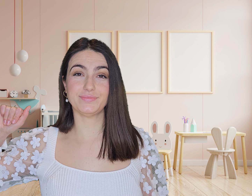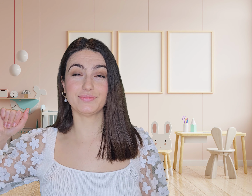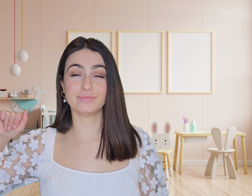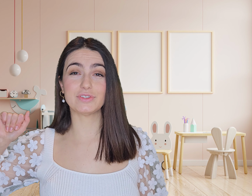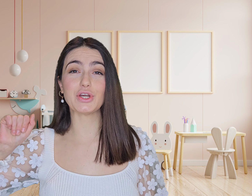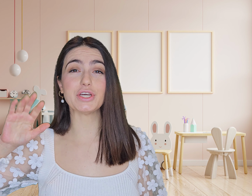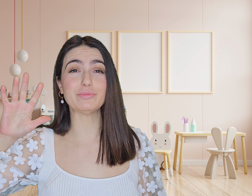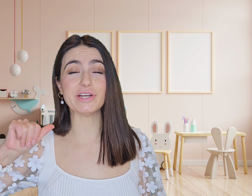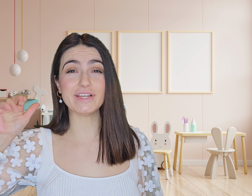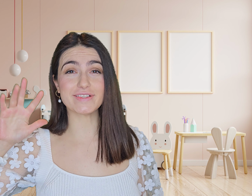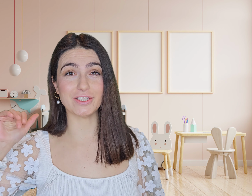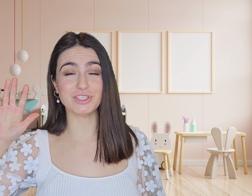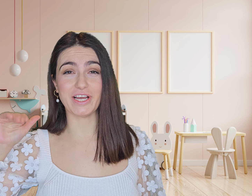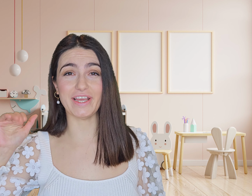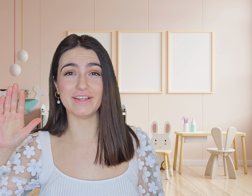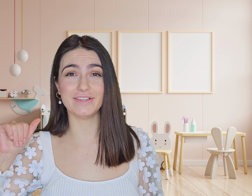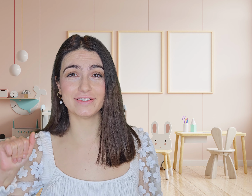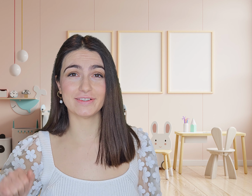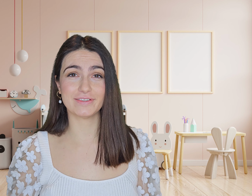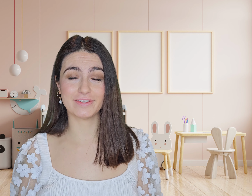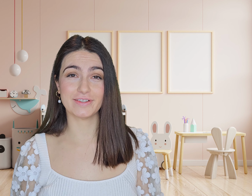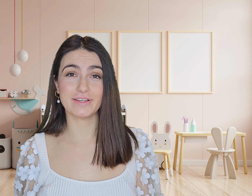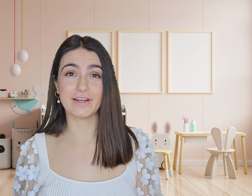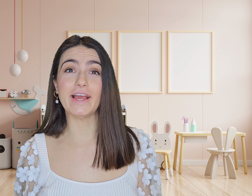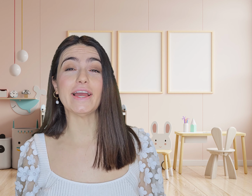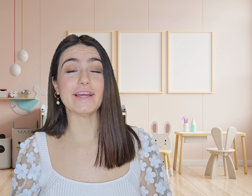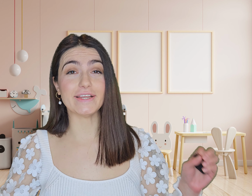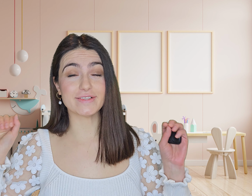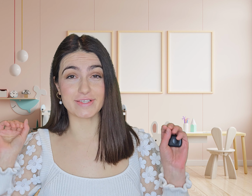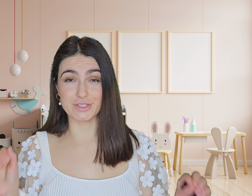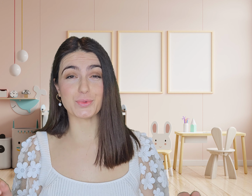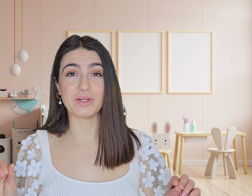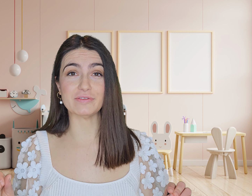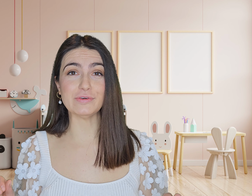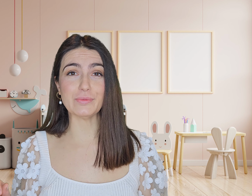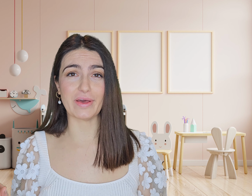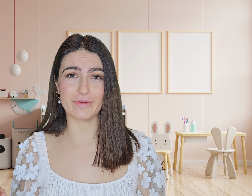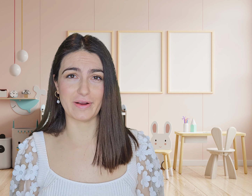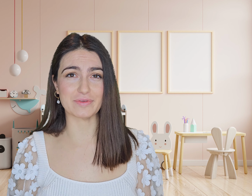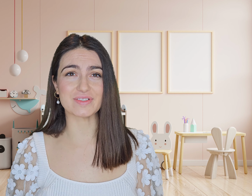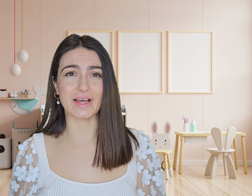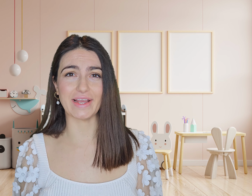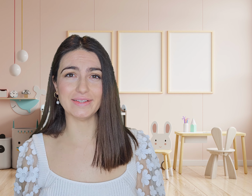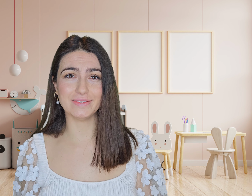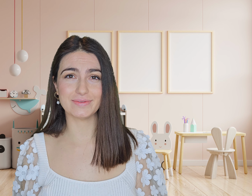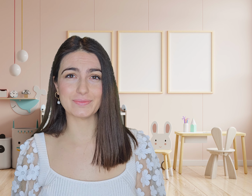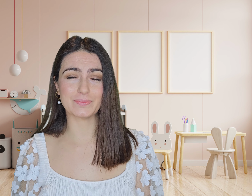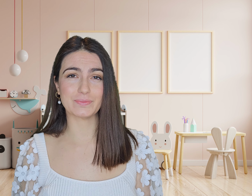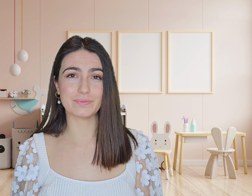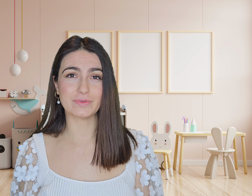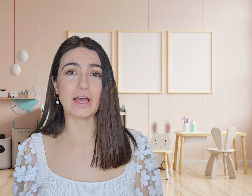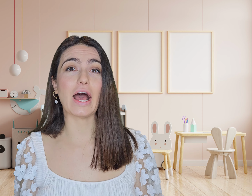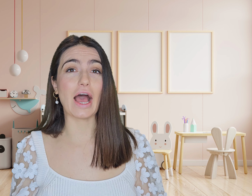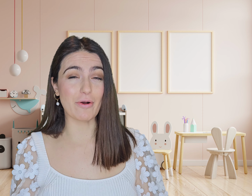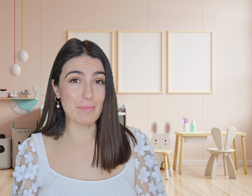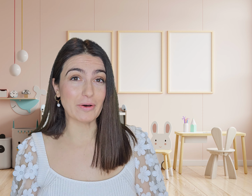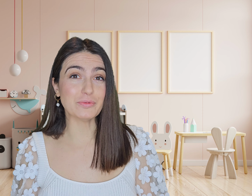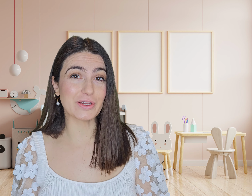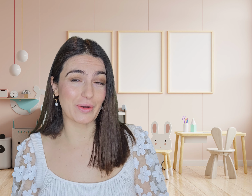good morning sunshine it's such a wonderful weather outside how about we go and